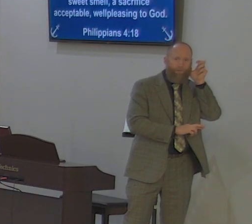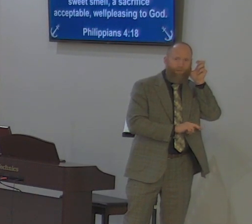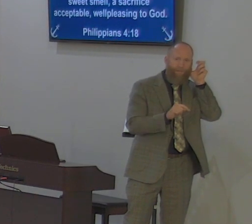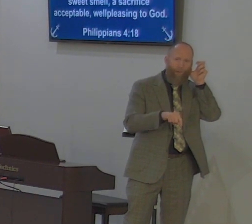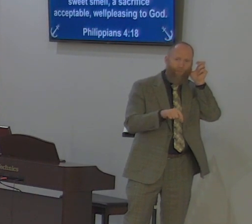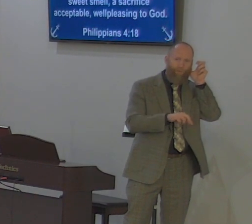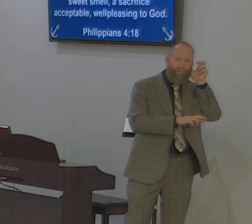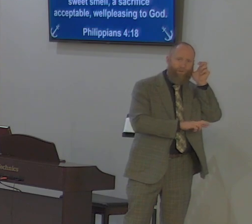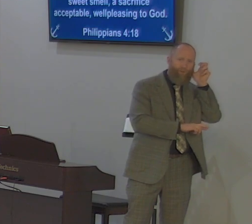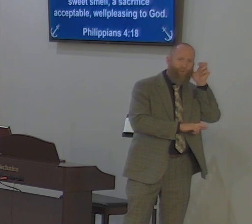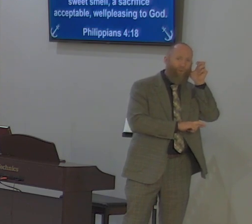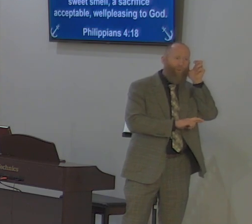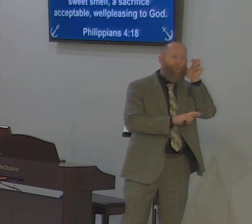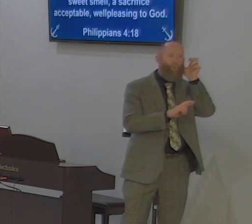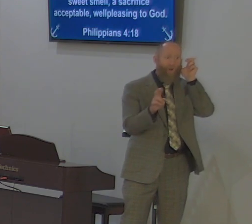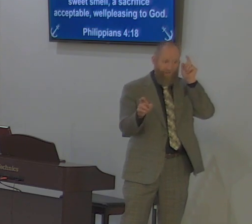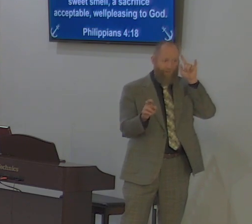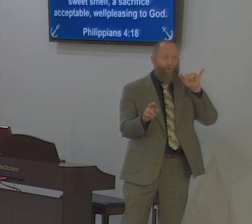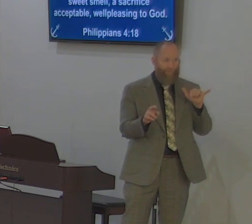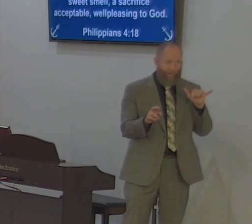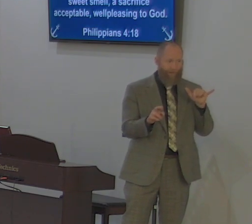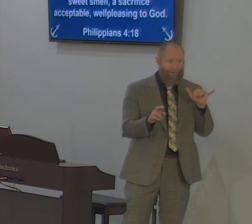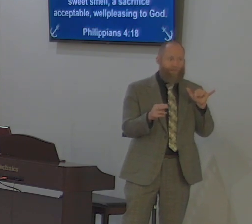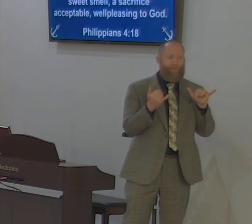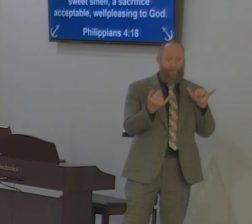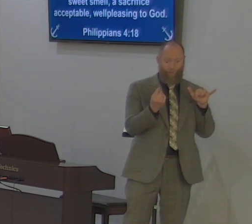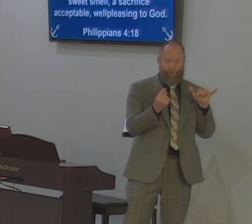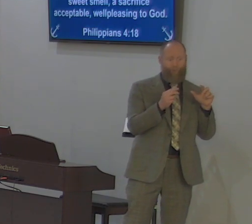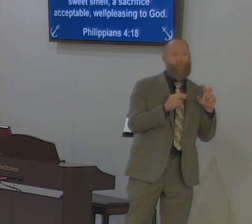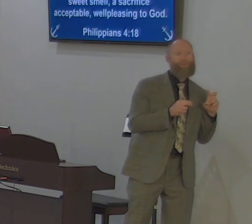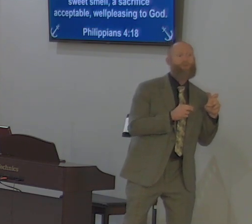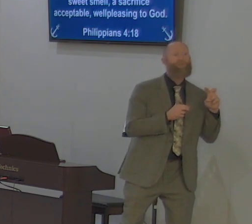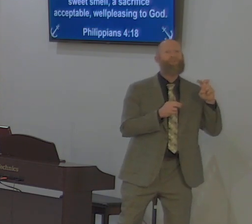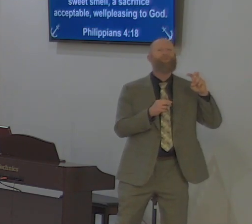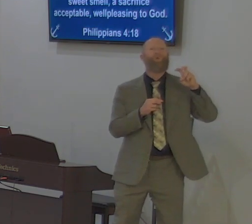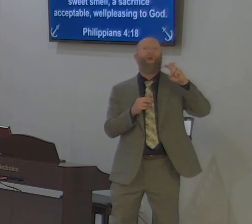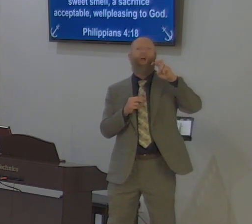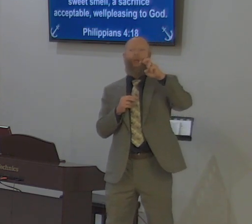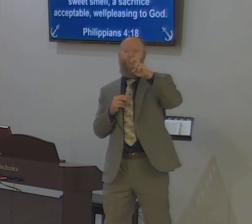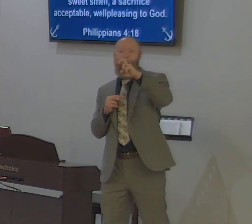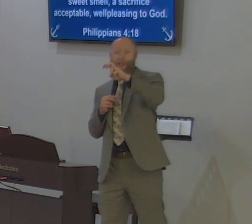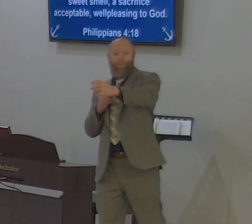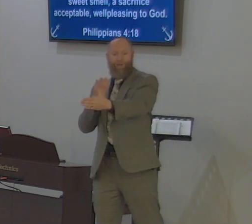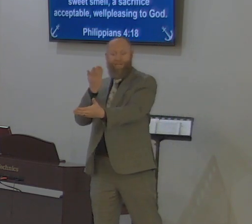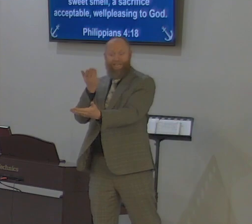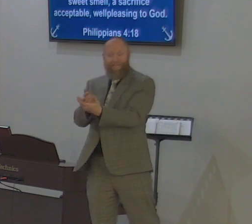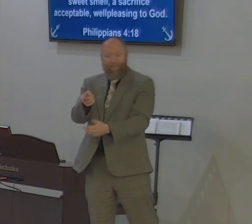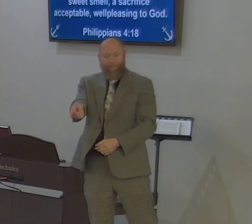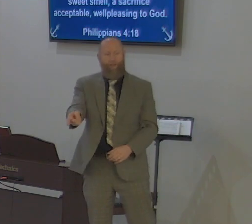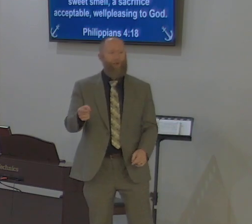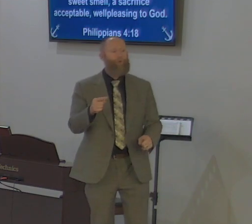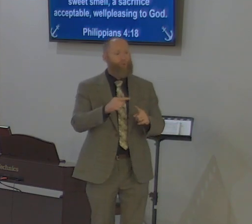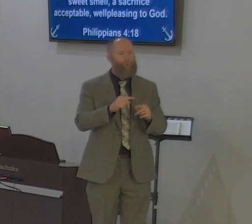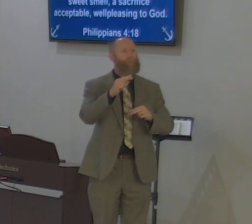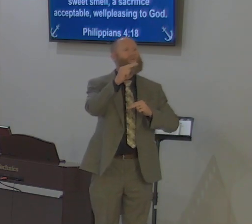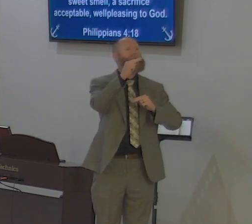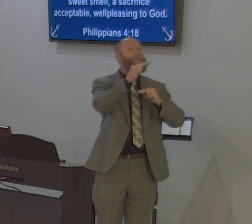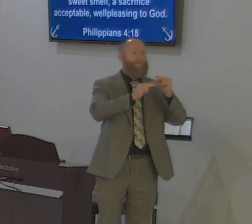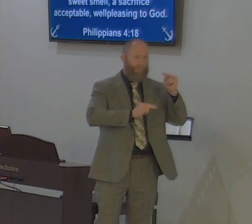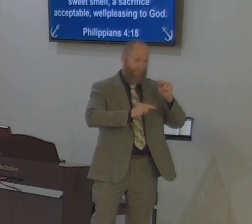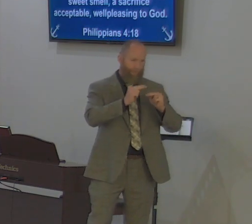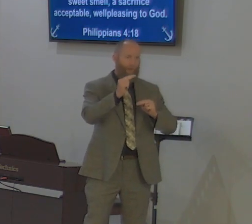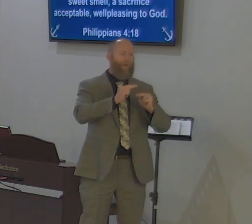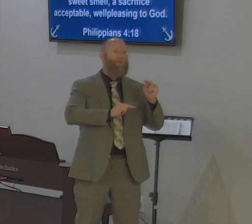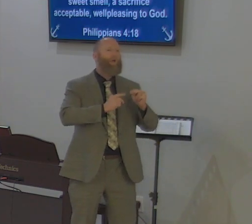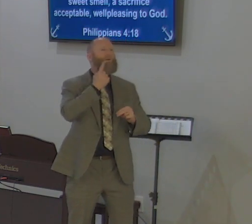be immense and overwhelming. That all of the things that had once been the rocks of the wall were broken down. They were lying